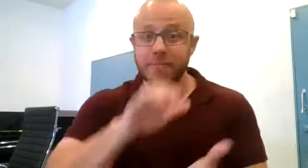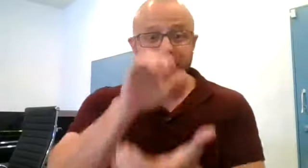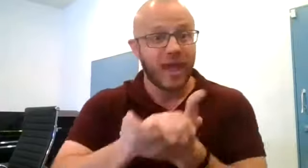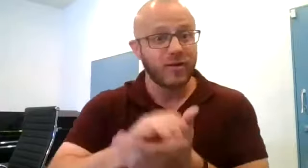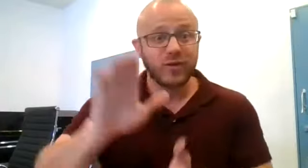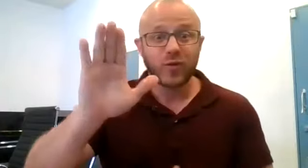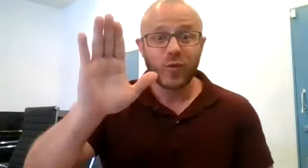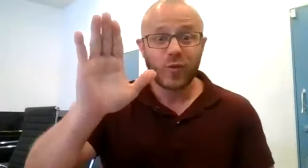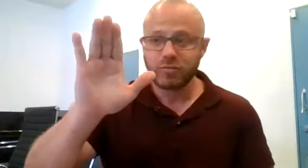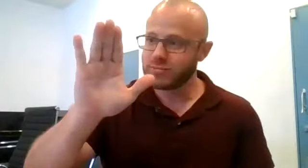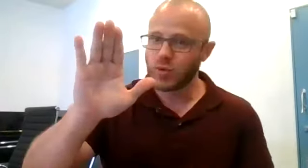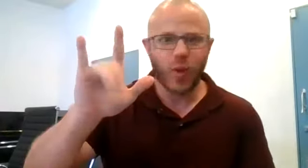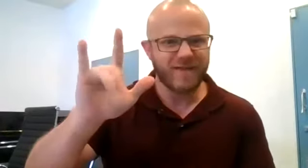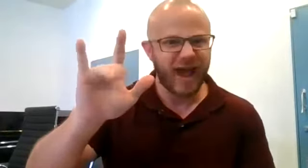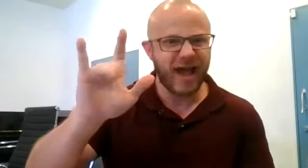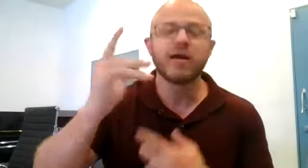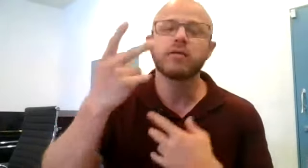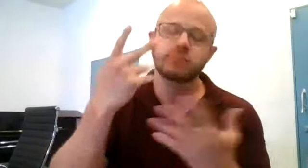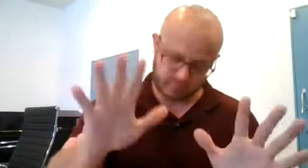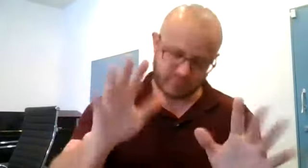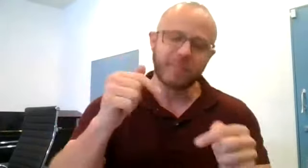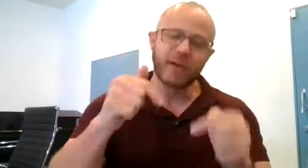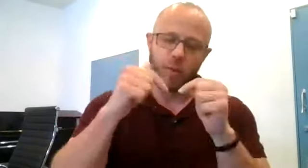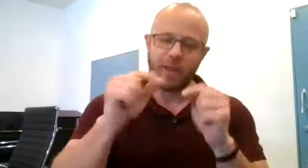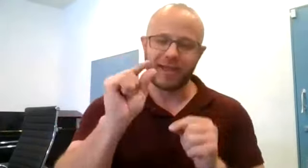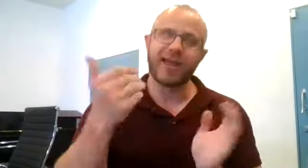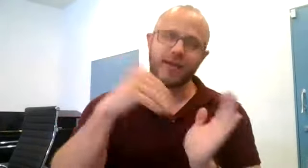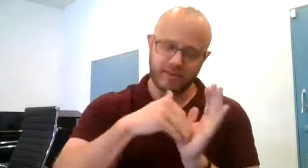I've seen some people make 25. Well, let me go back.